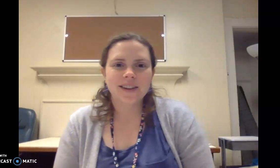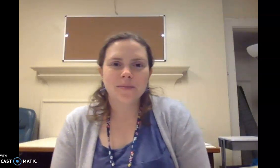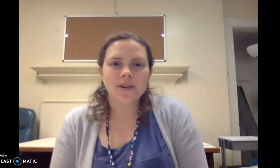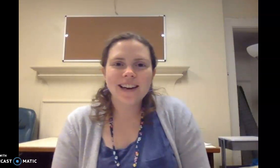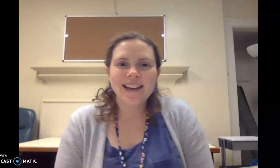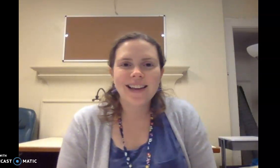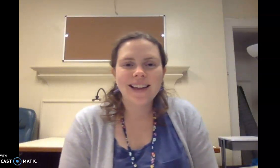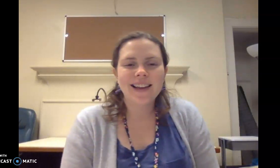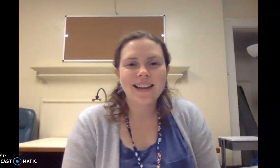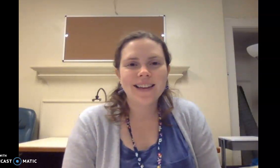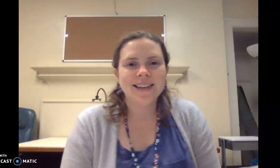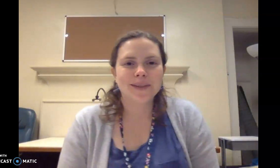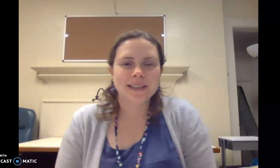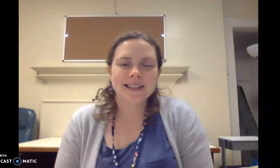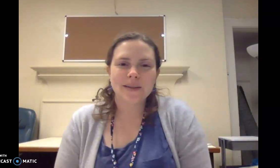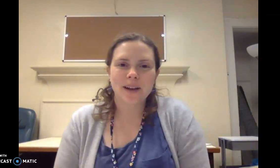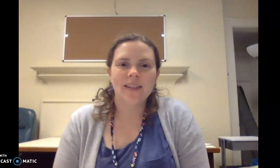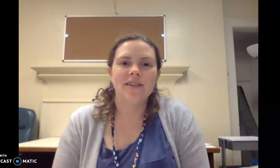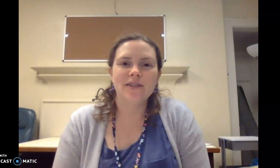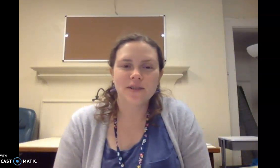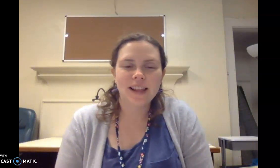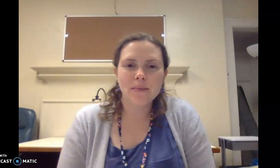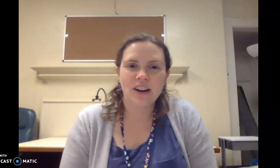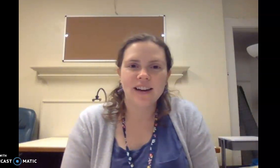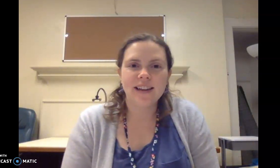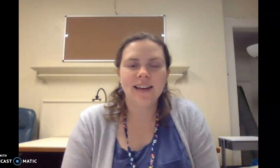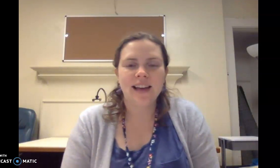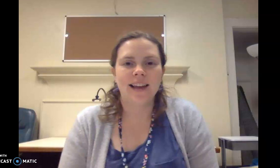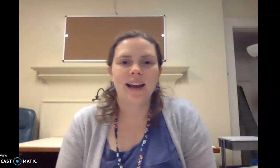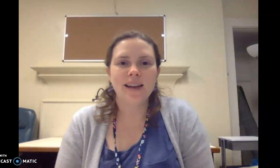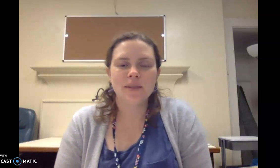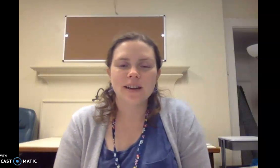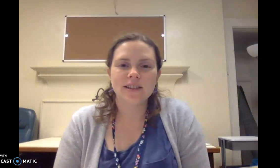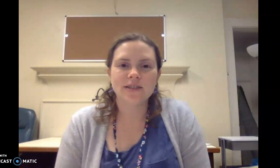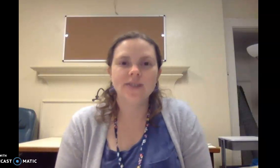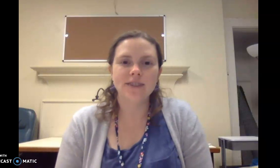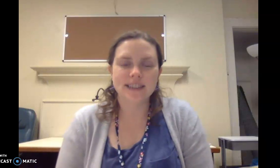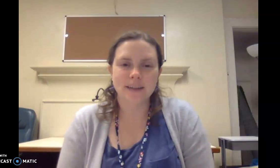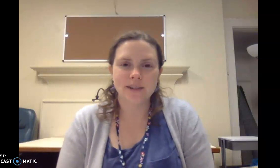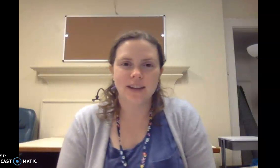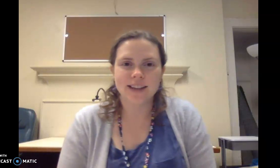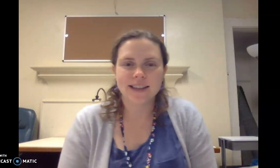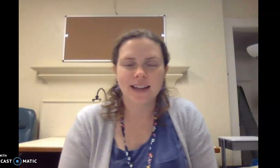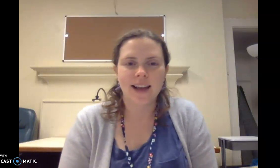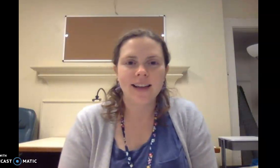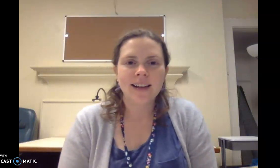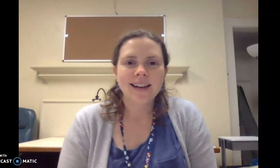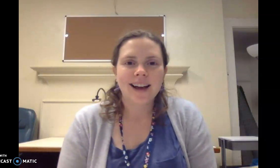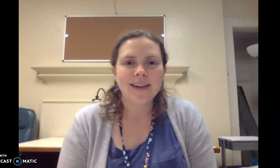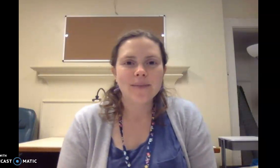Good morning. It is Mrs. Capello, your librarian, and I am here to do story time with you guys today. I hope